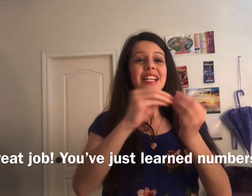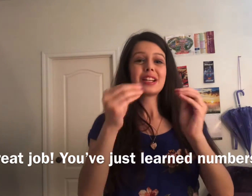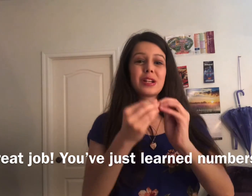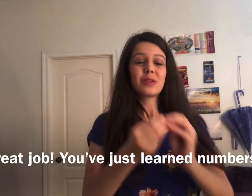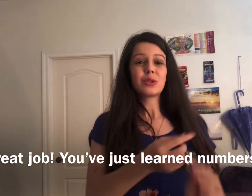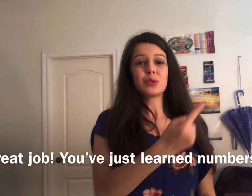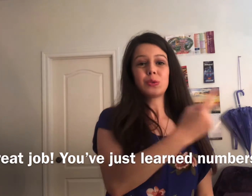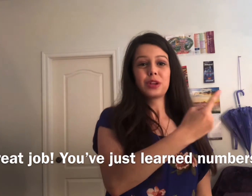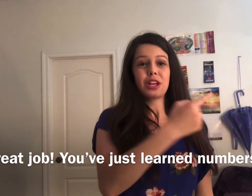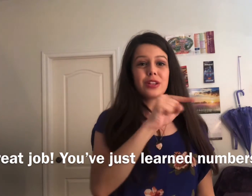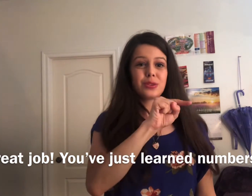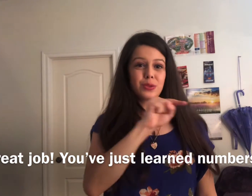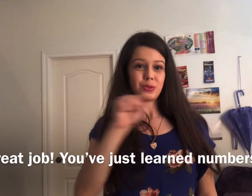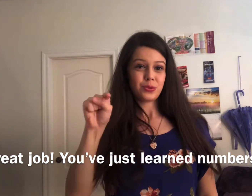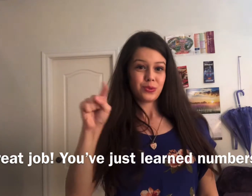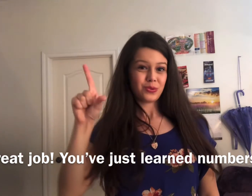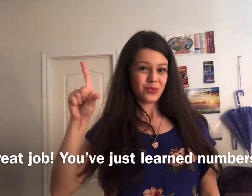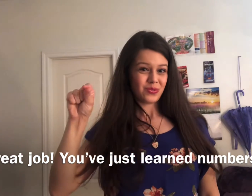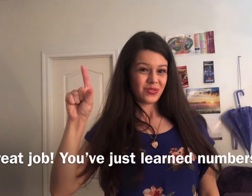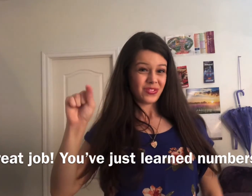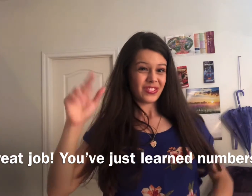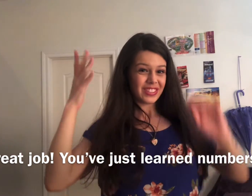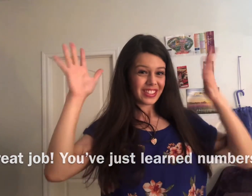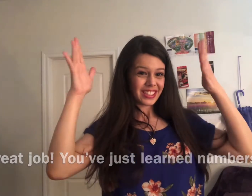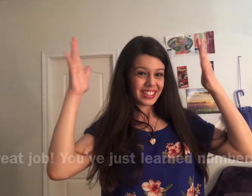numbers 1 through 20. You're already a pro.